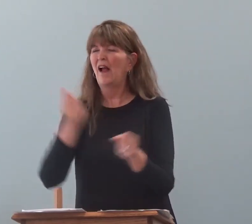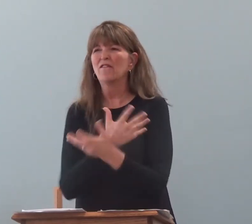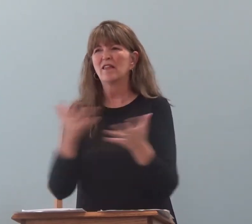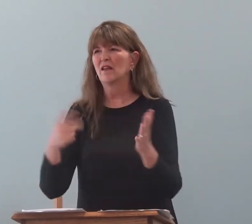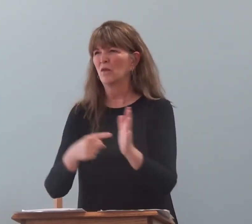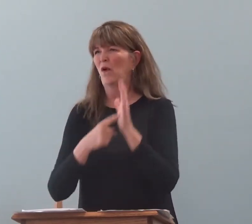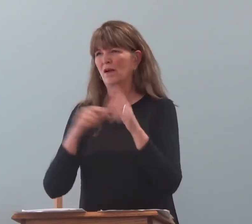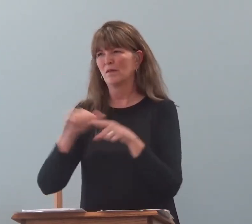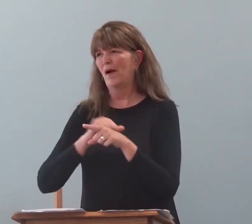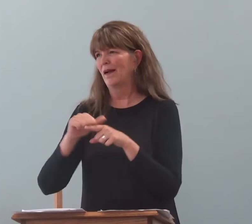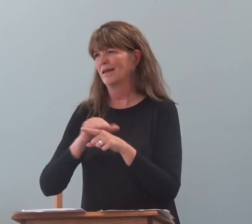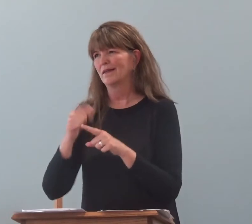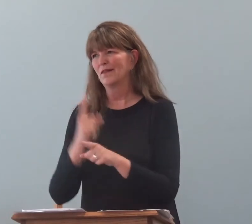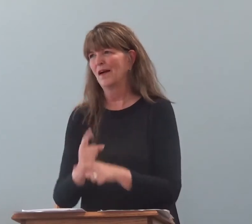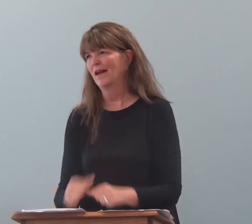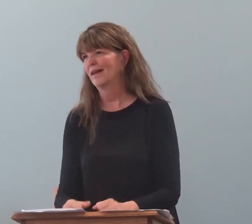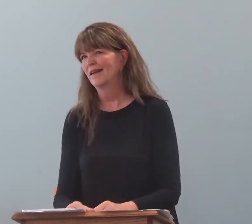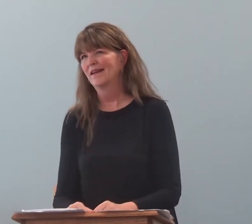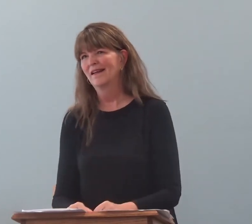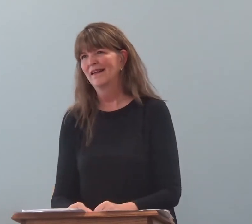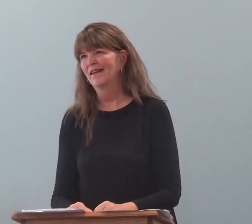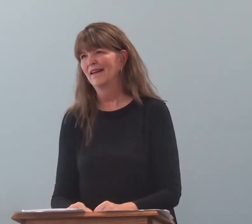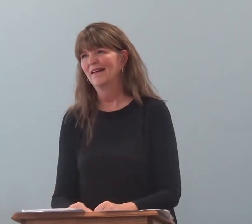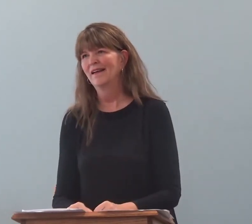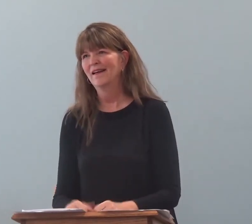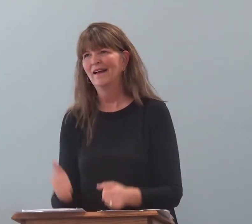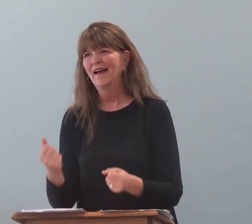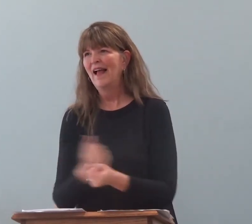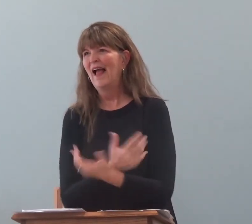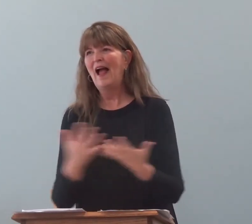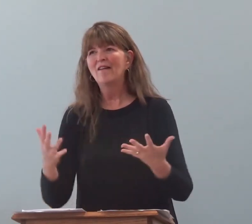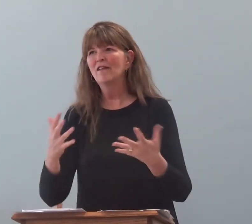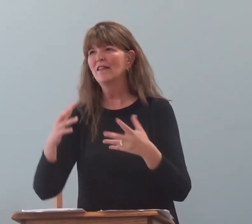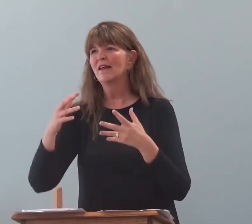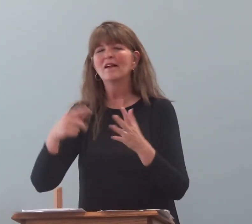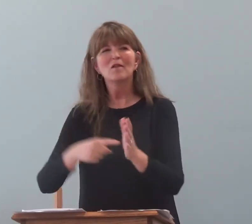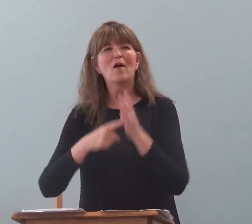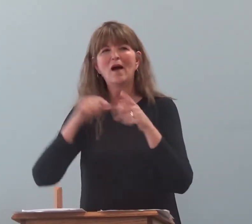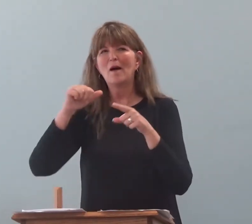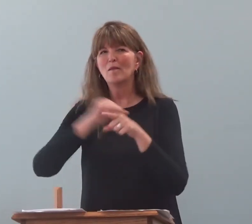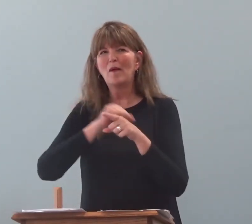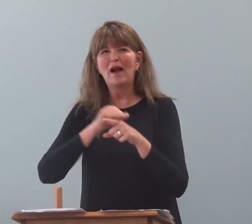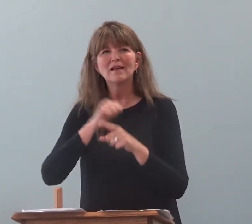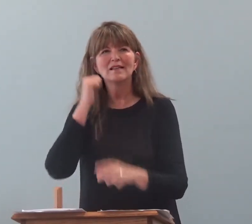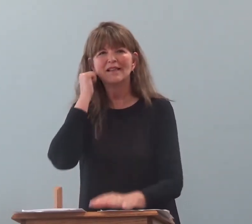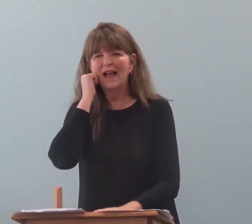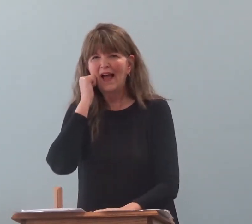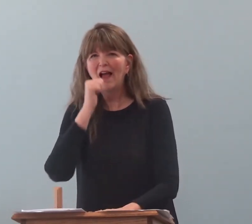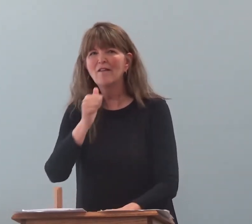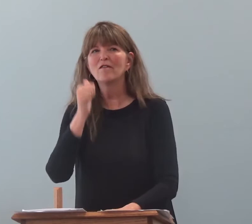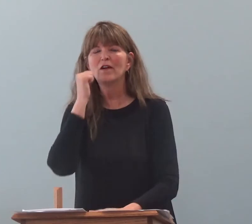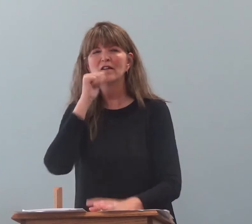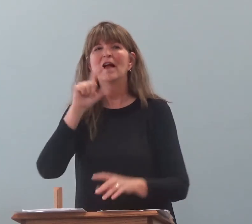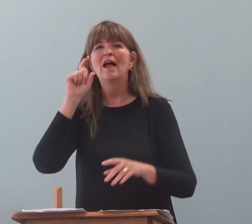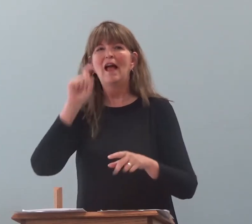But you know, it takes practice. You know, everything takes practice, right? Everything. Everything requires effort